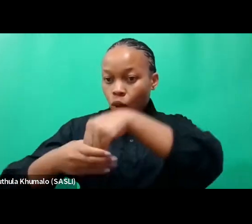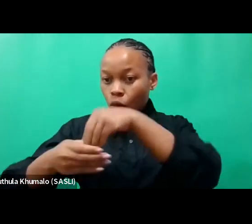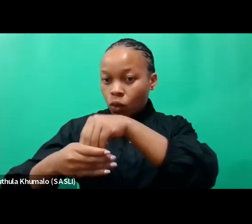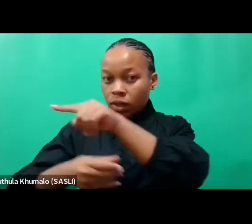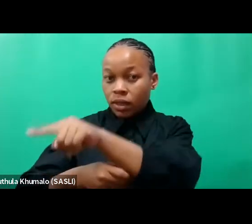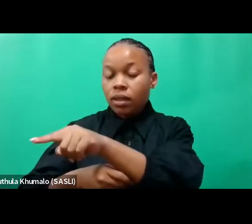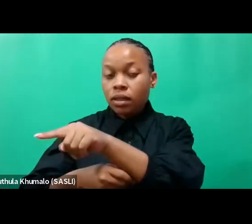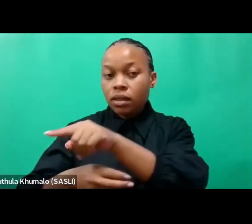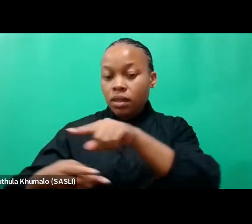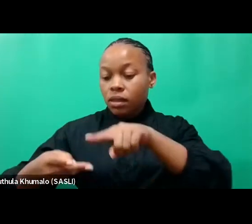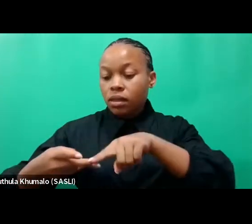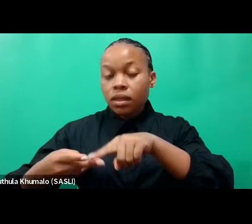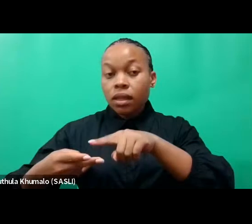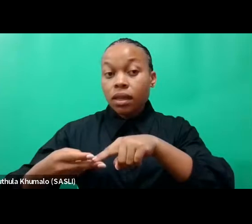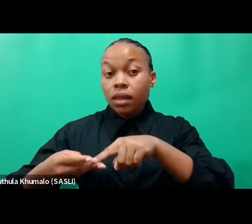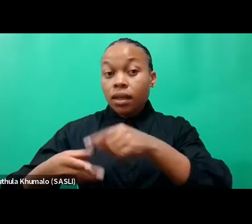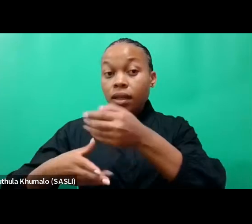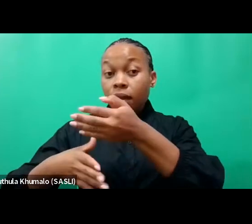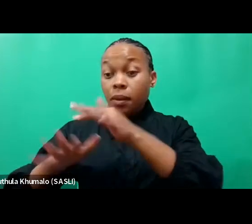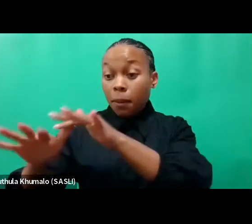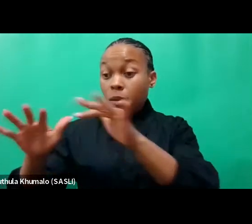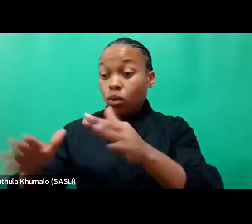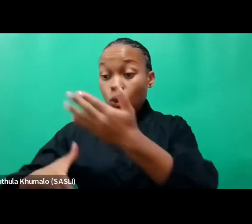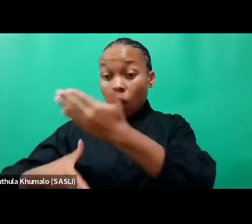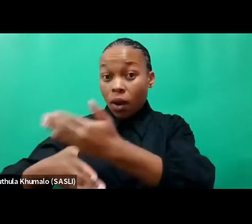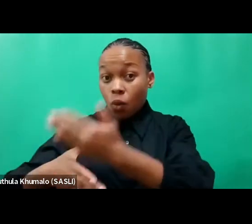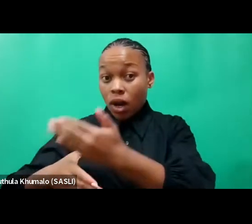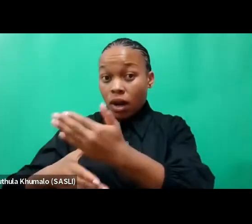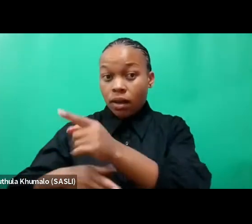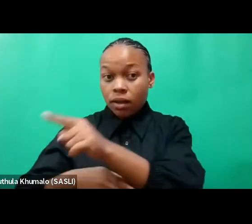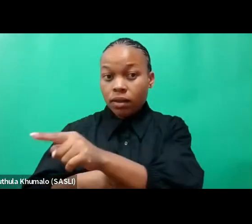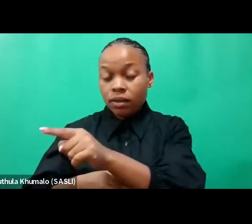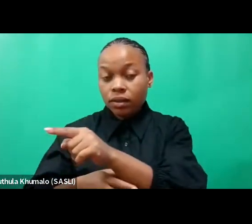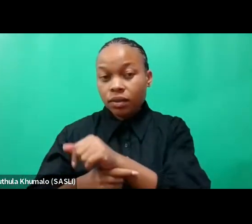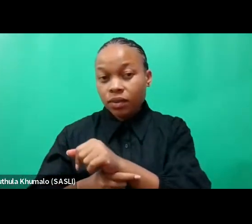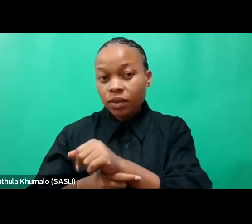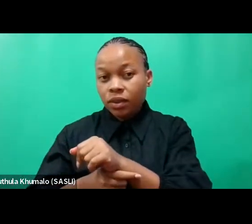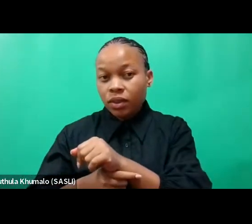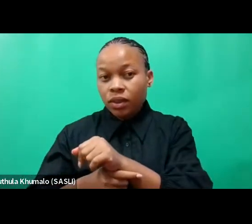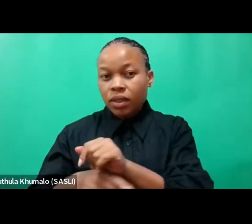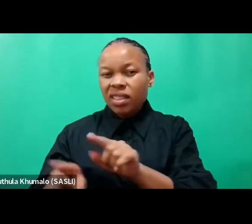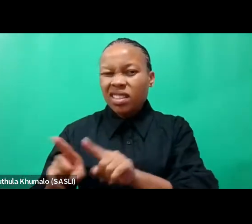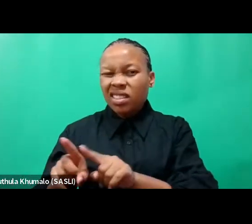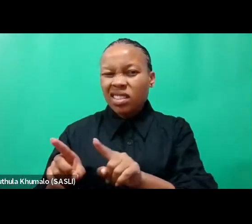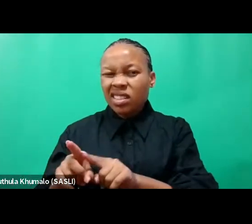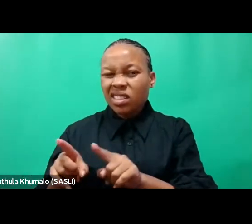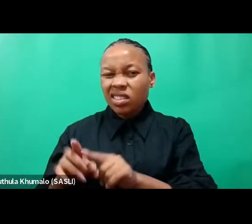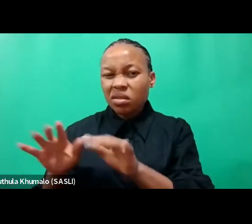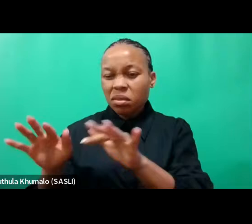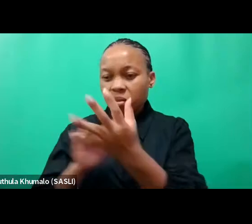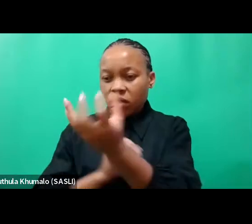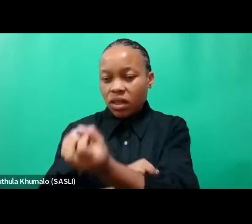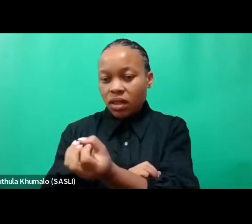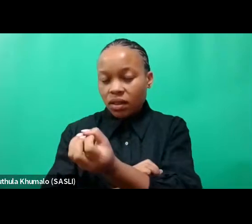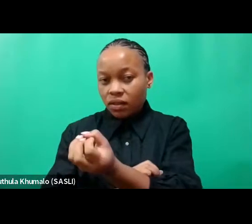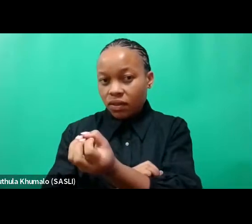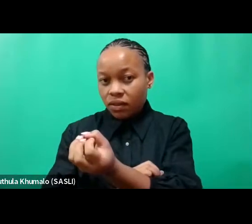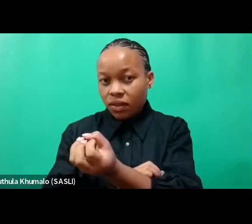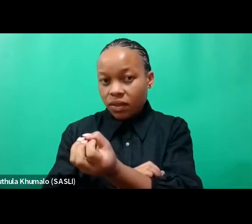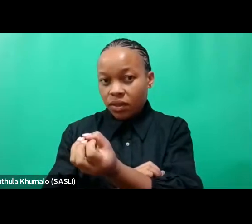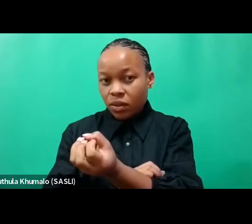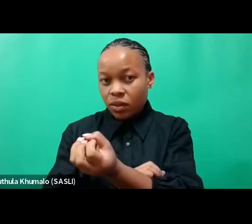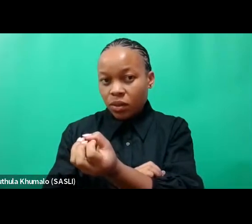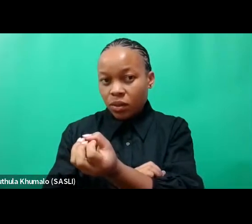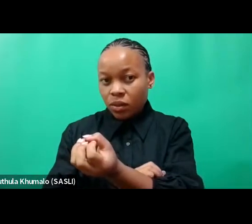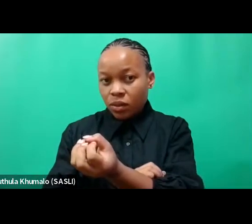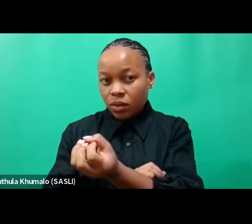are development workers. That is, we have people that are NGO workers. We are also interviewed, and I